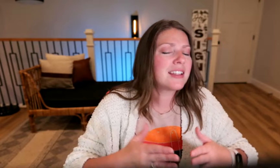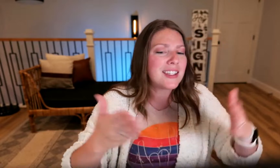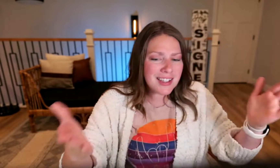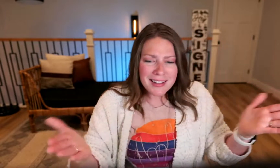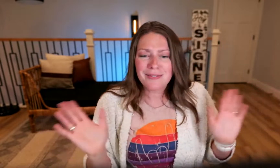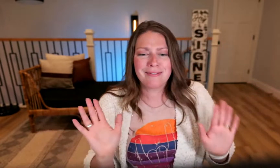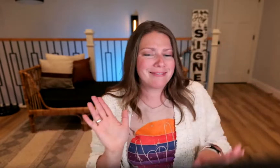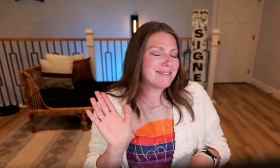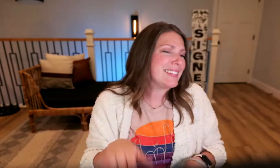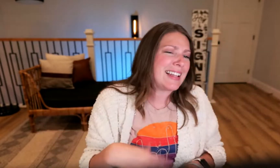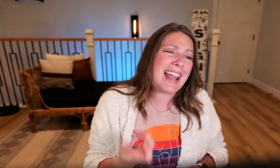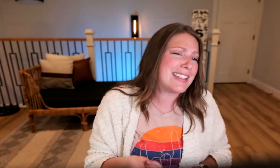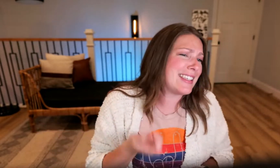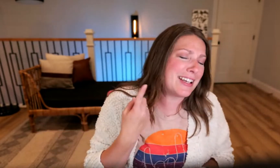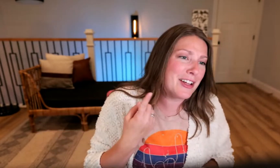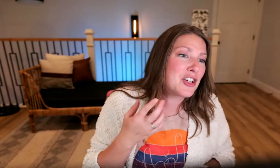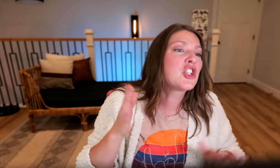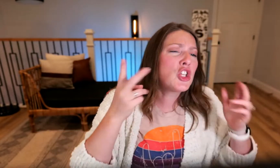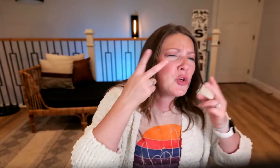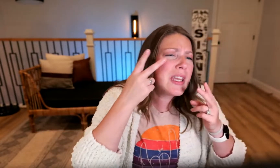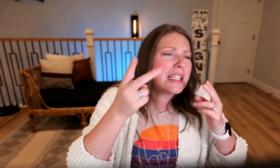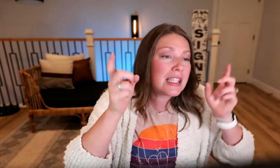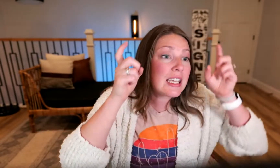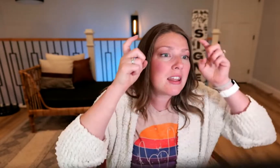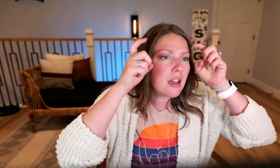It's still understood. You can see the